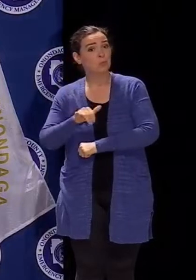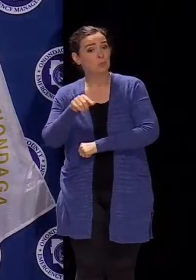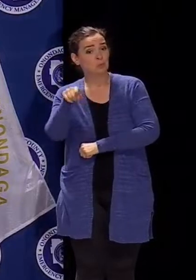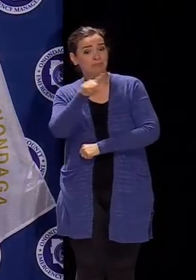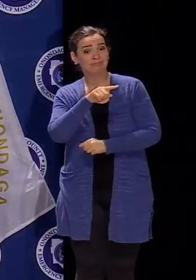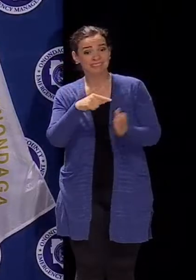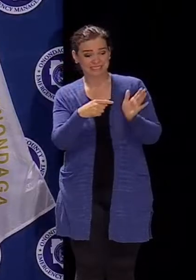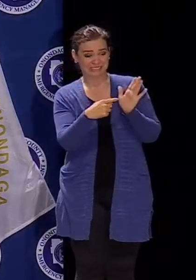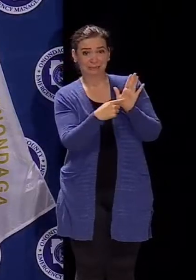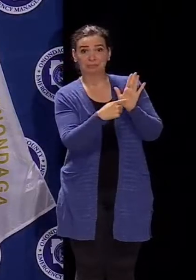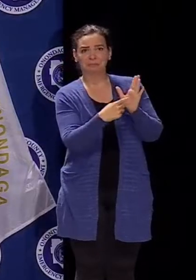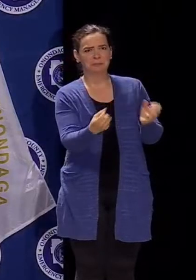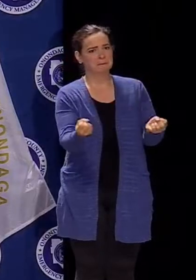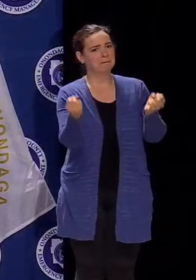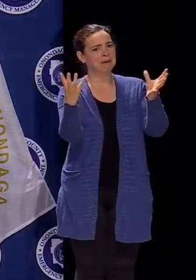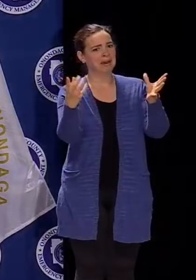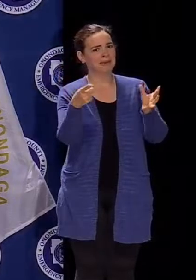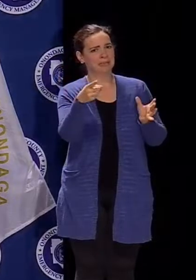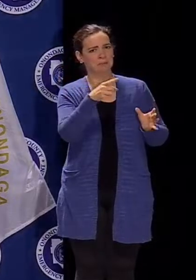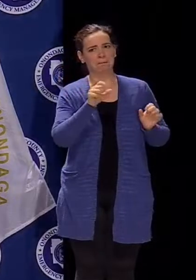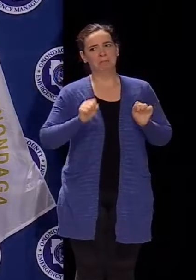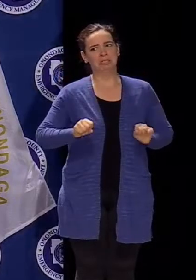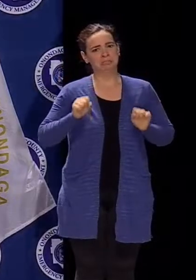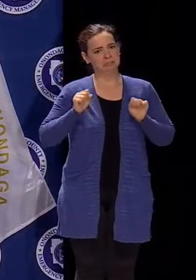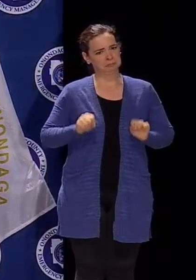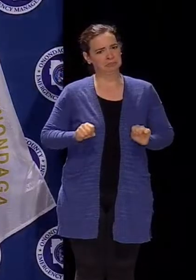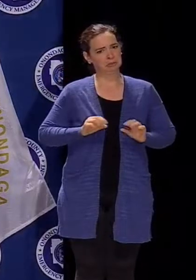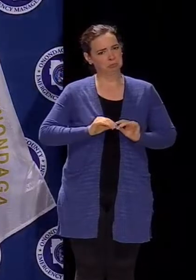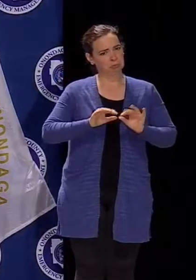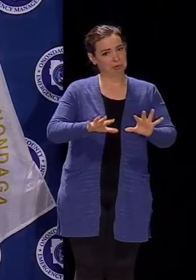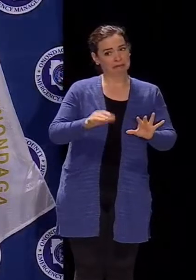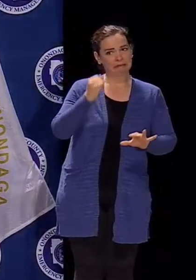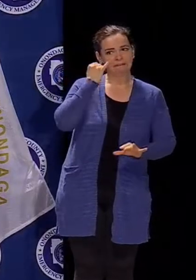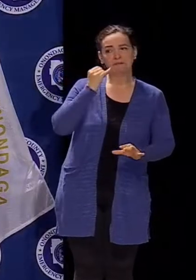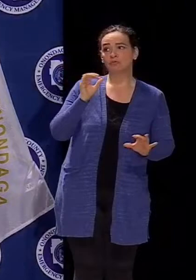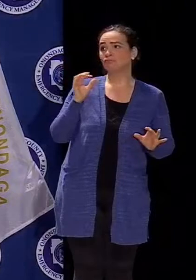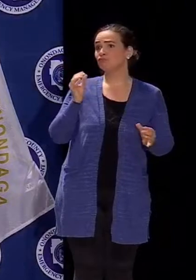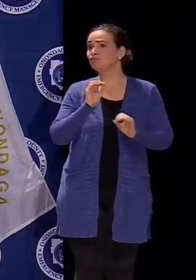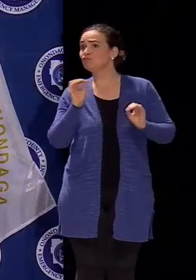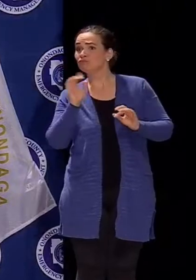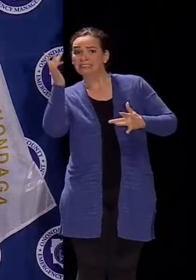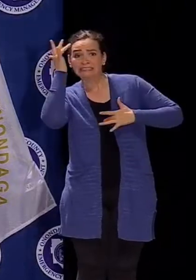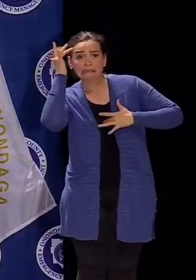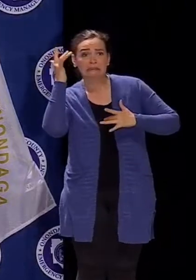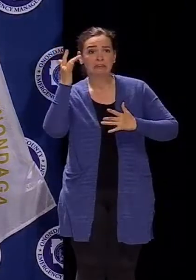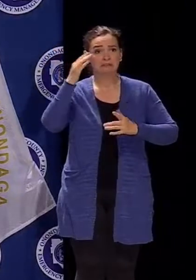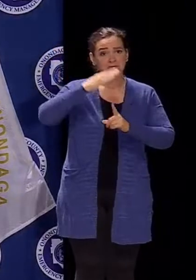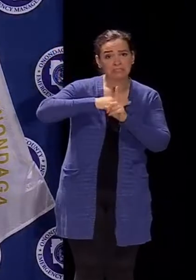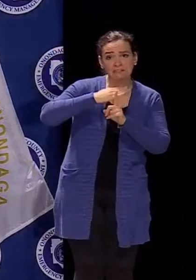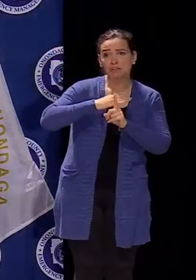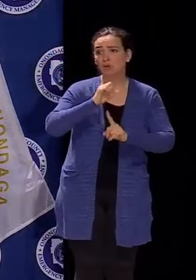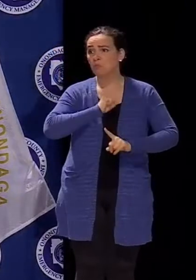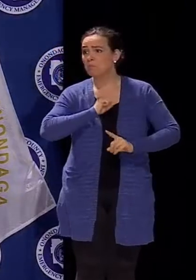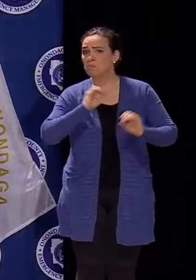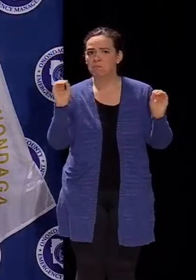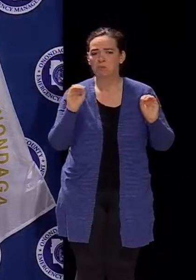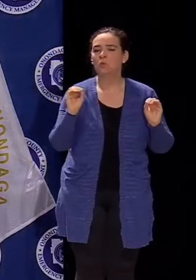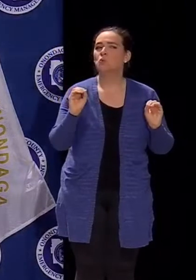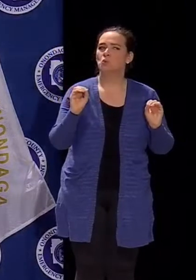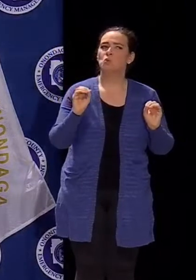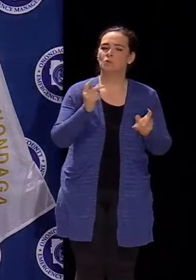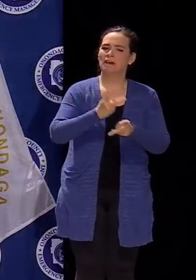so this effort has helped certainly minimize that spread. When we began our